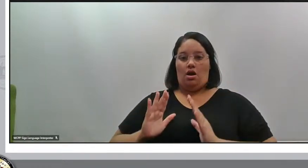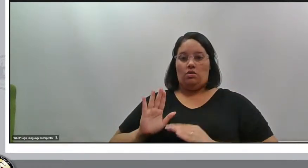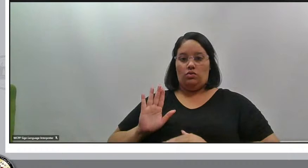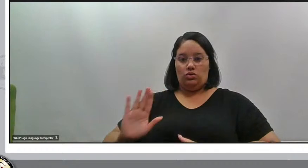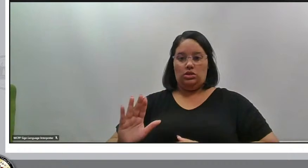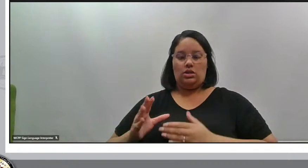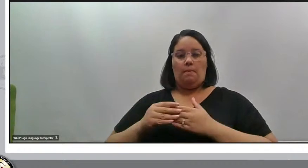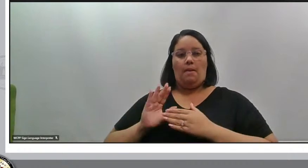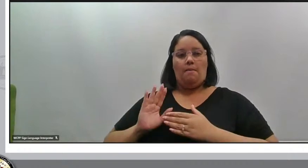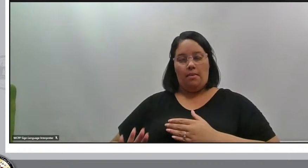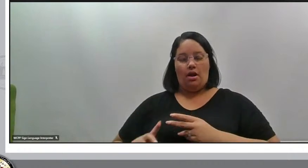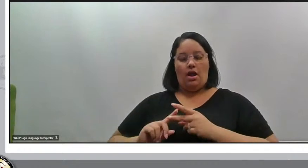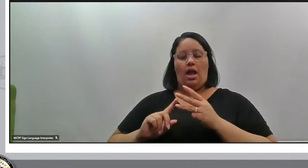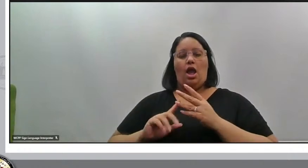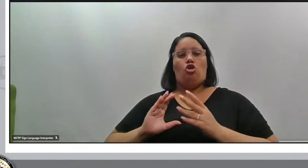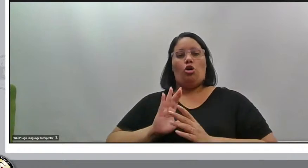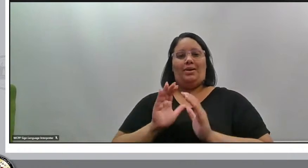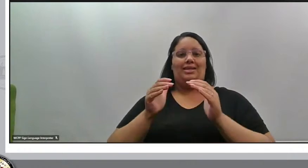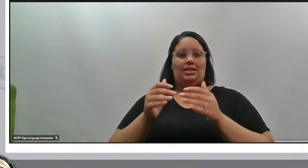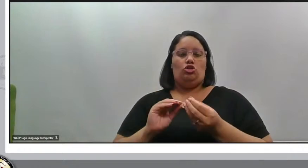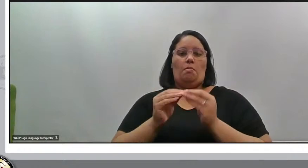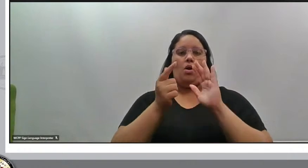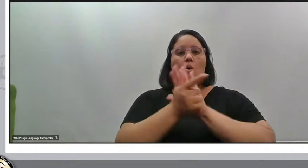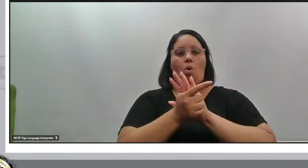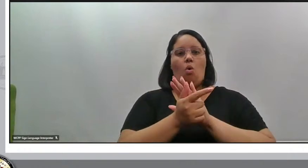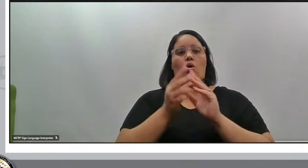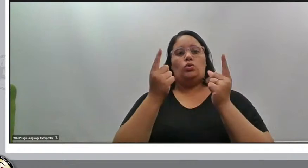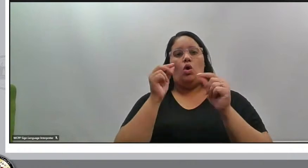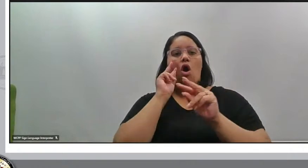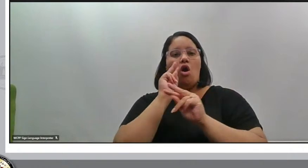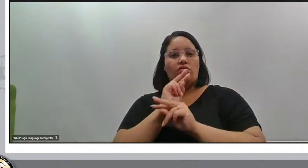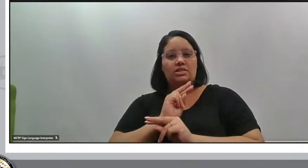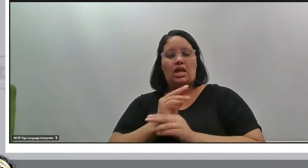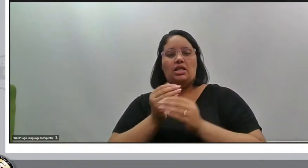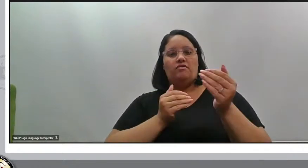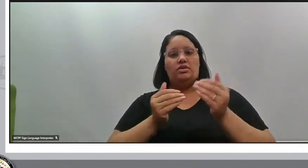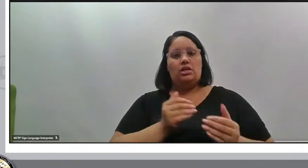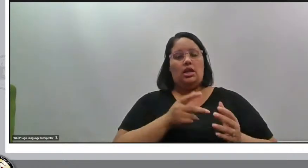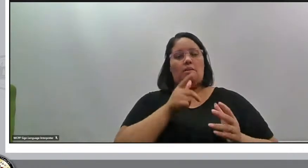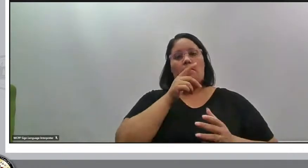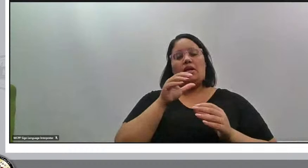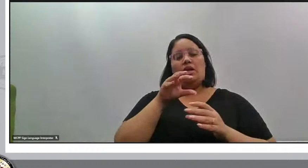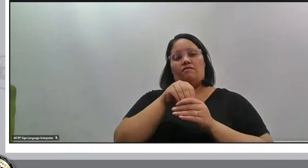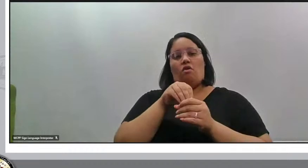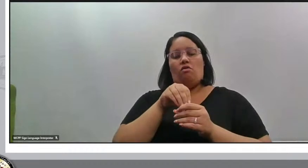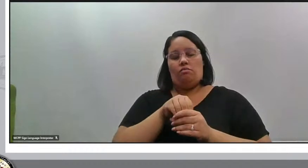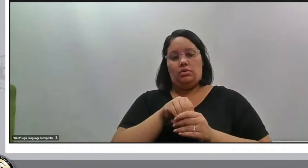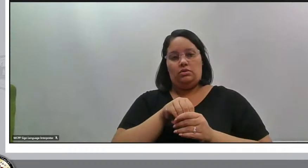and committees to make laws, conduct oversight and facilitate public involvement. So